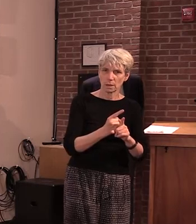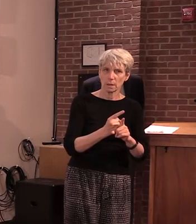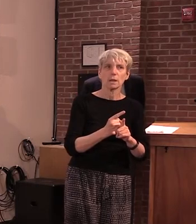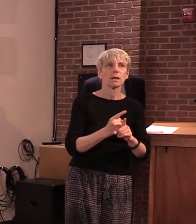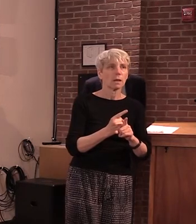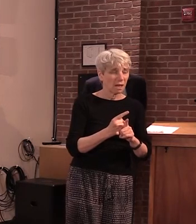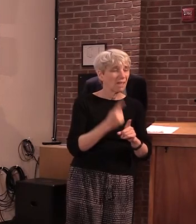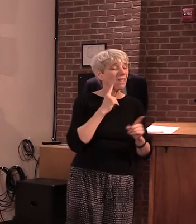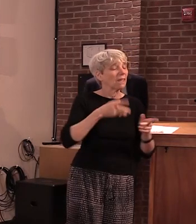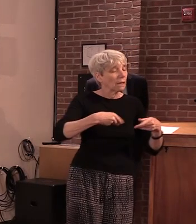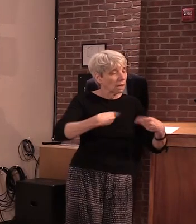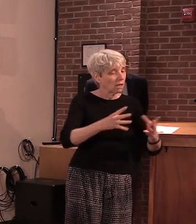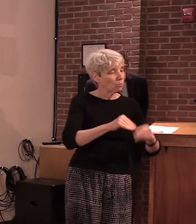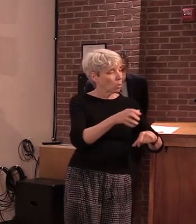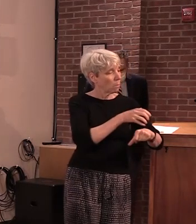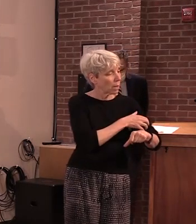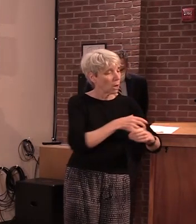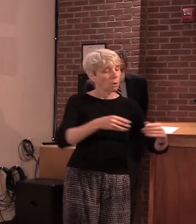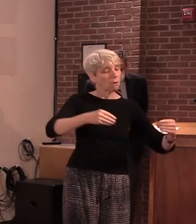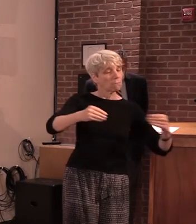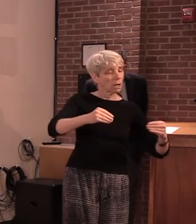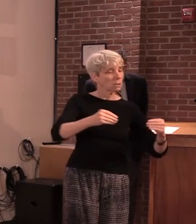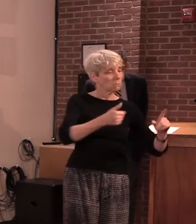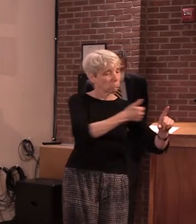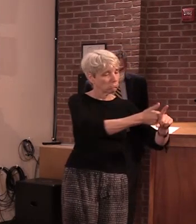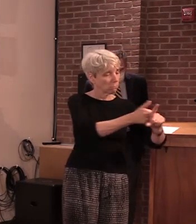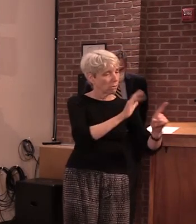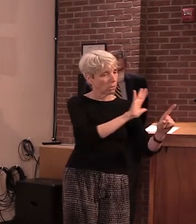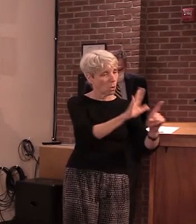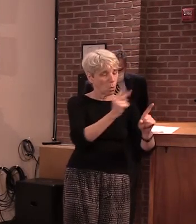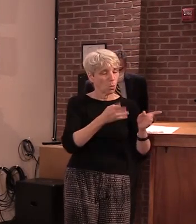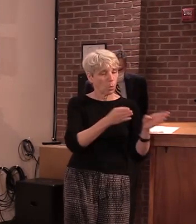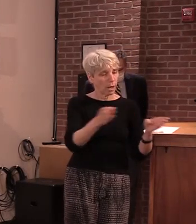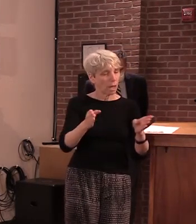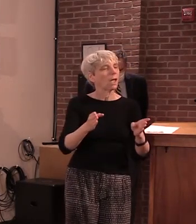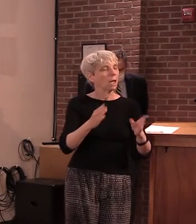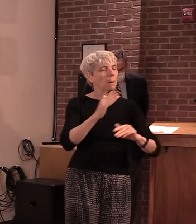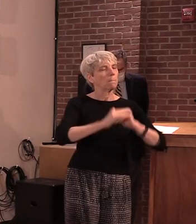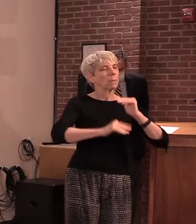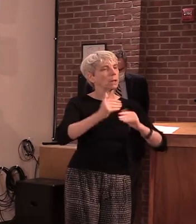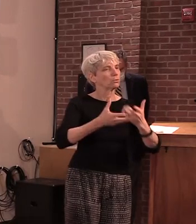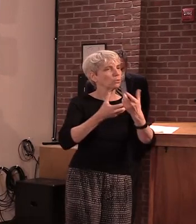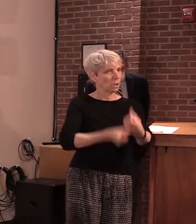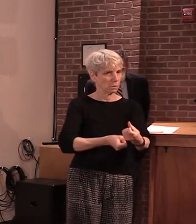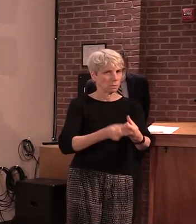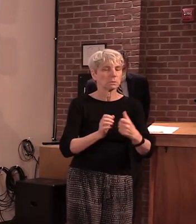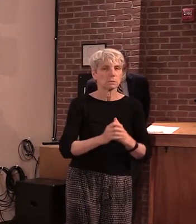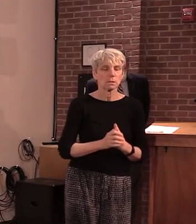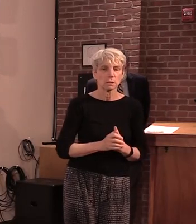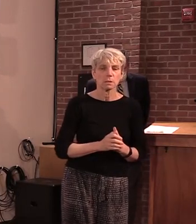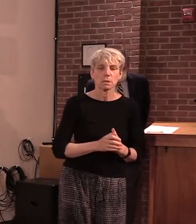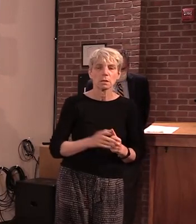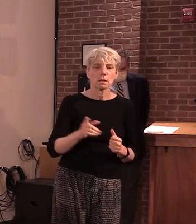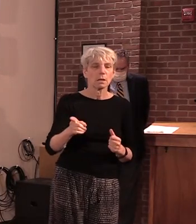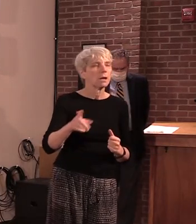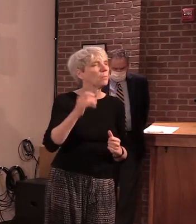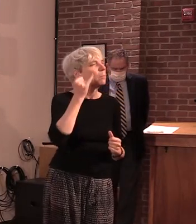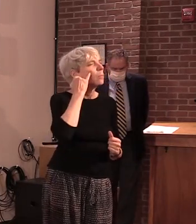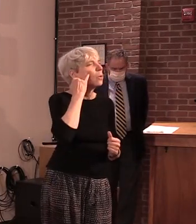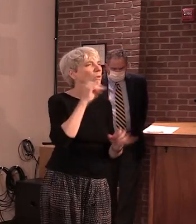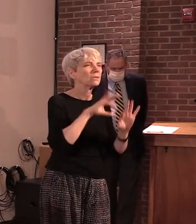more confidence in the system in the end. How about, what would you tell the parents who are both working, or there's